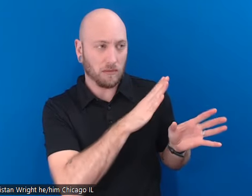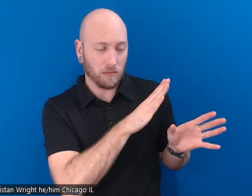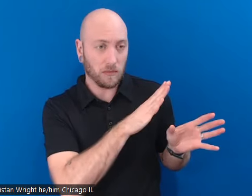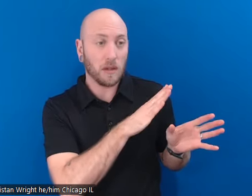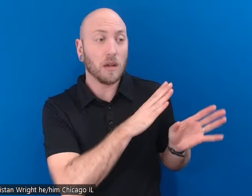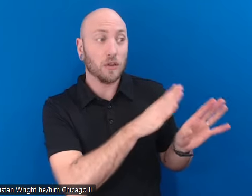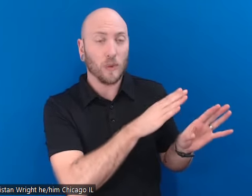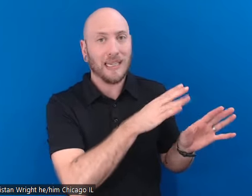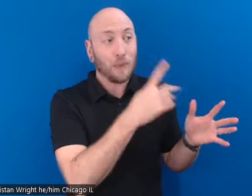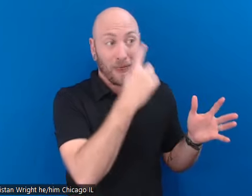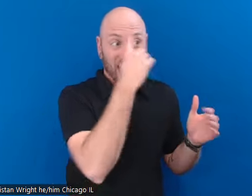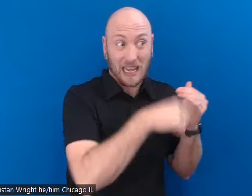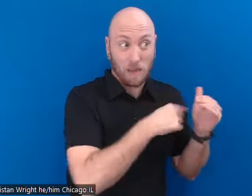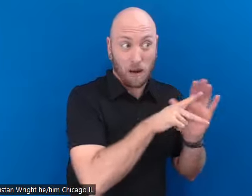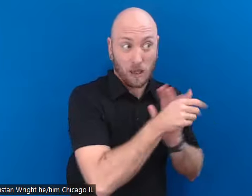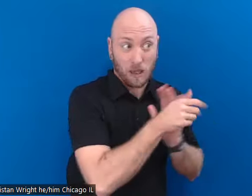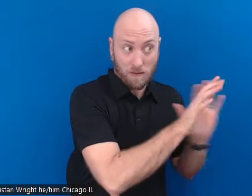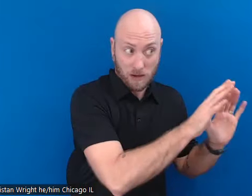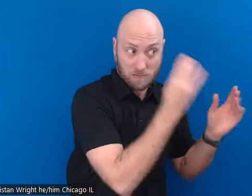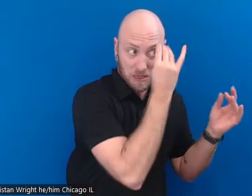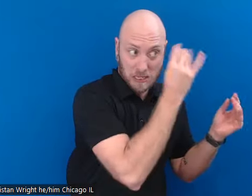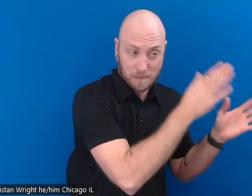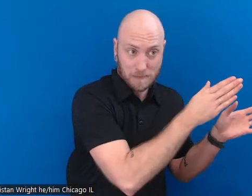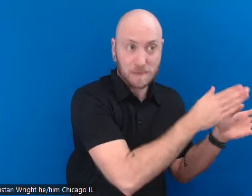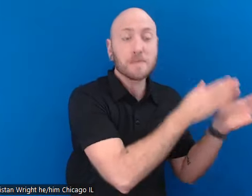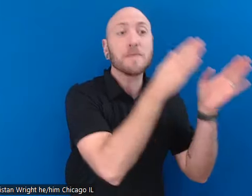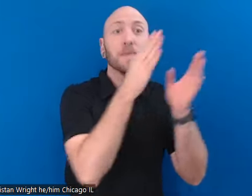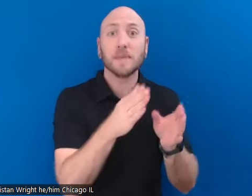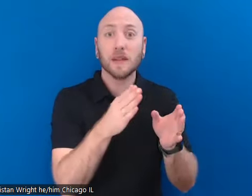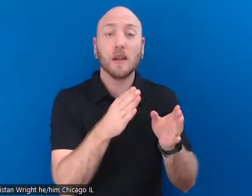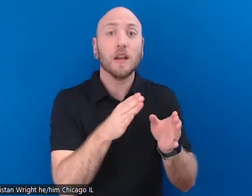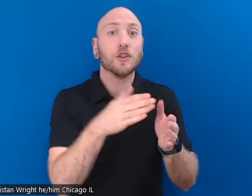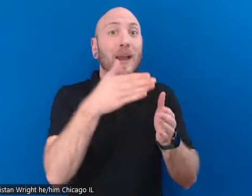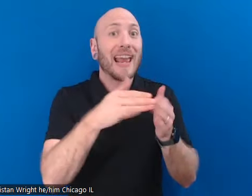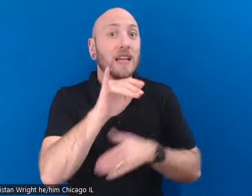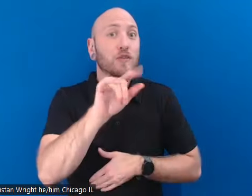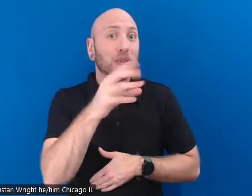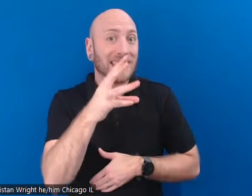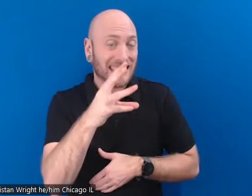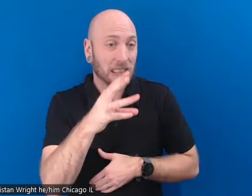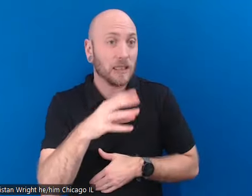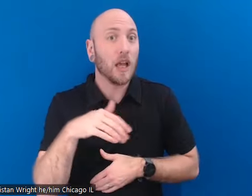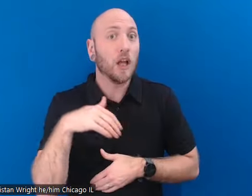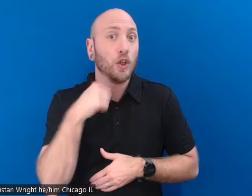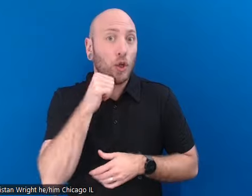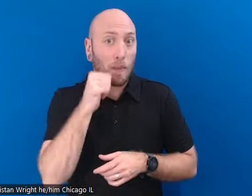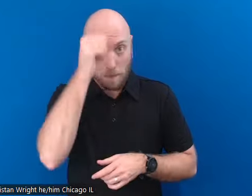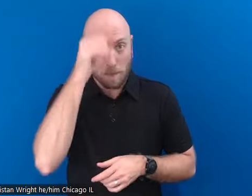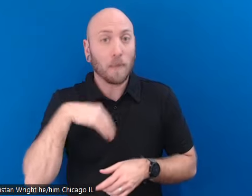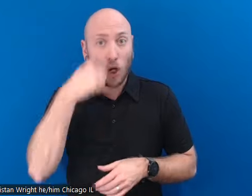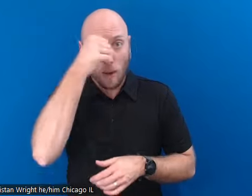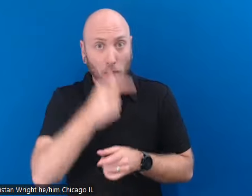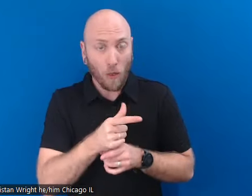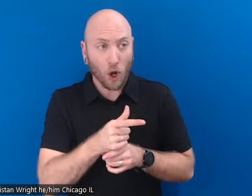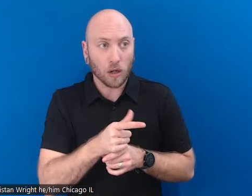little brother had a suicide attempt, which thank God he survived, but it was really, really tough on me and